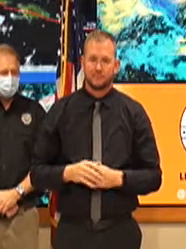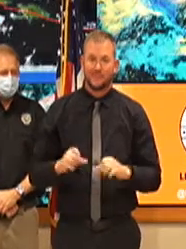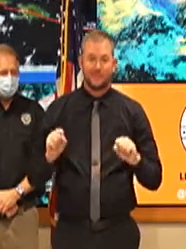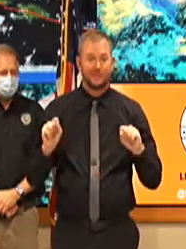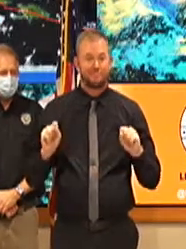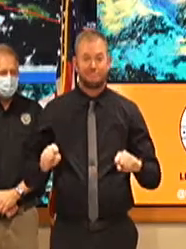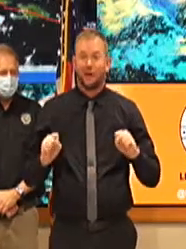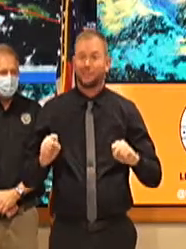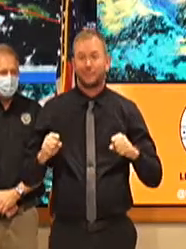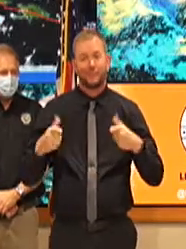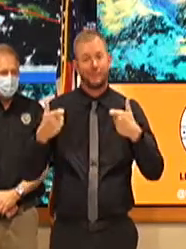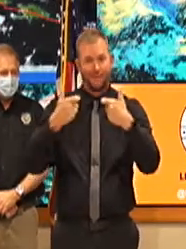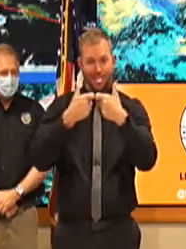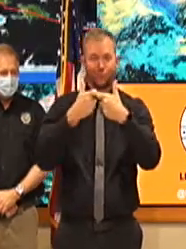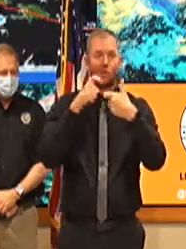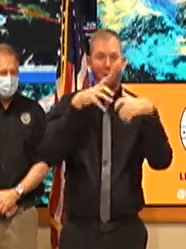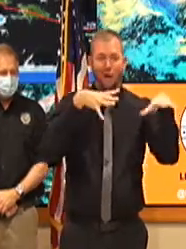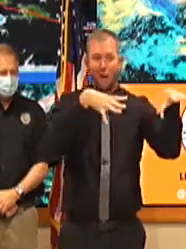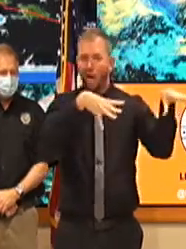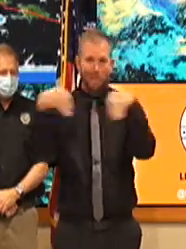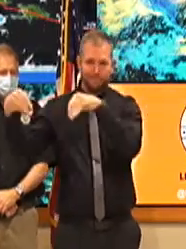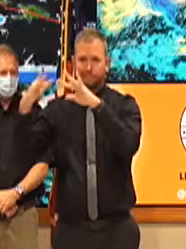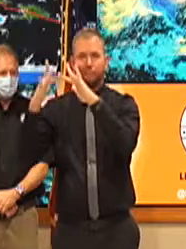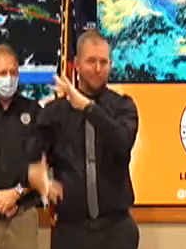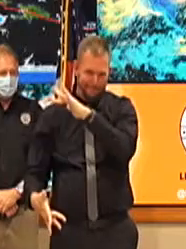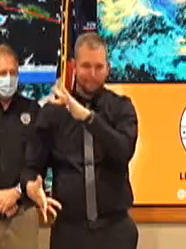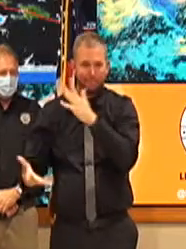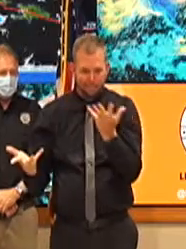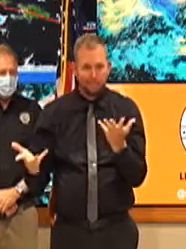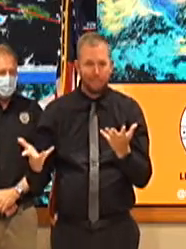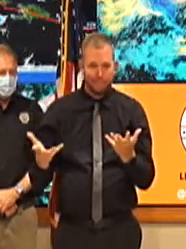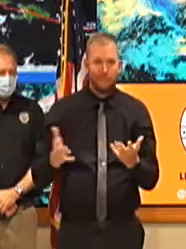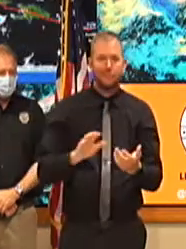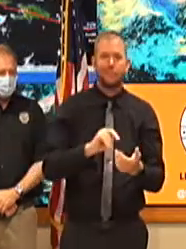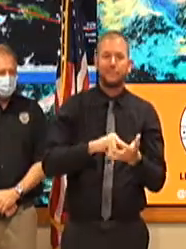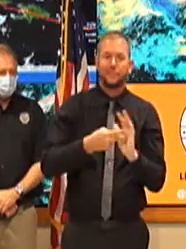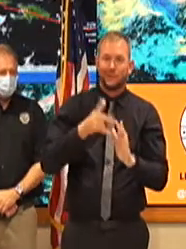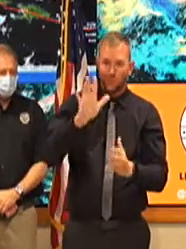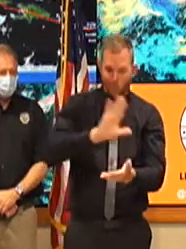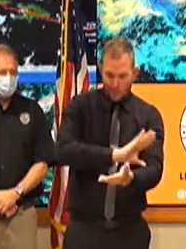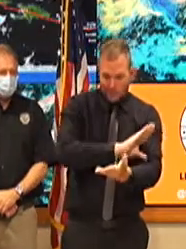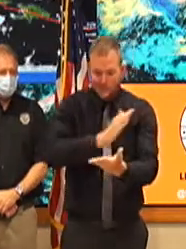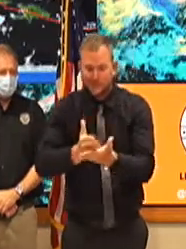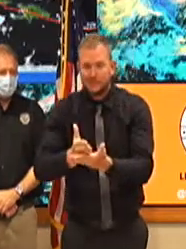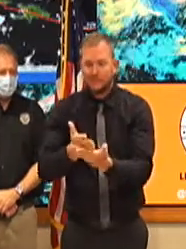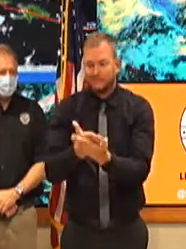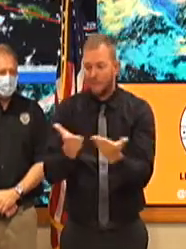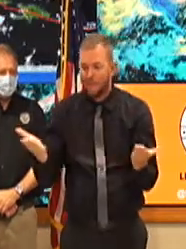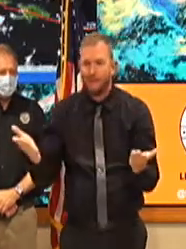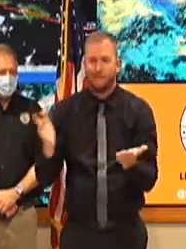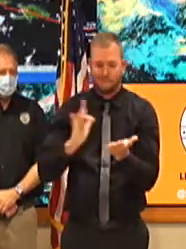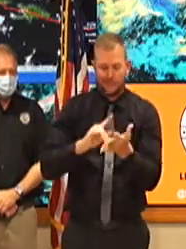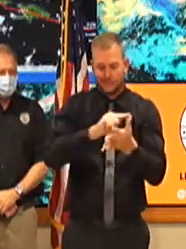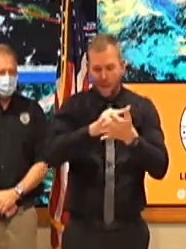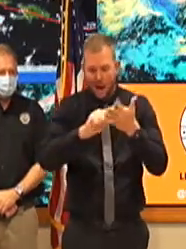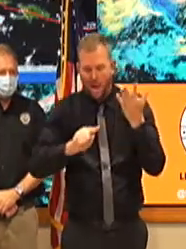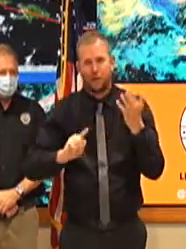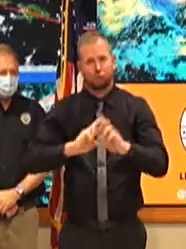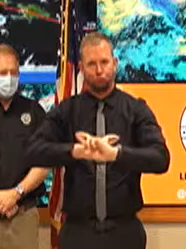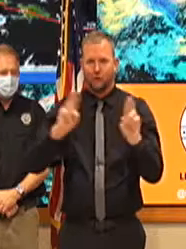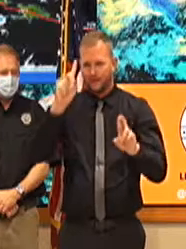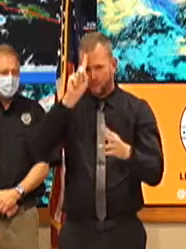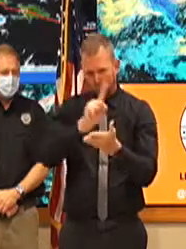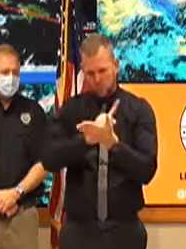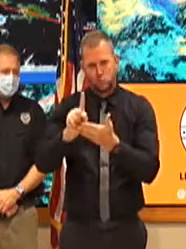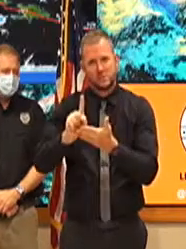you at least a week, that you've made those preparations now. Folks along the coast are the ones that need to leave.